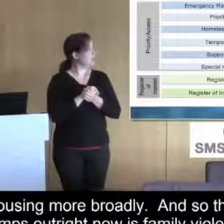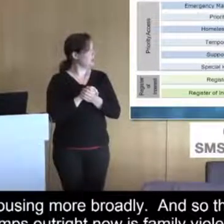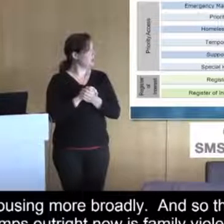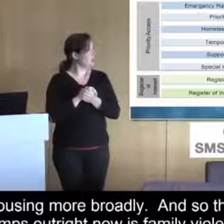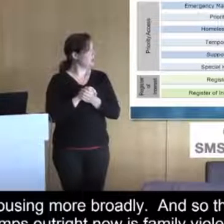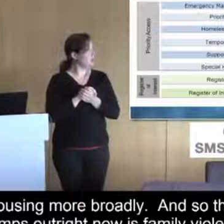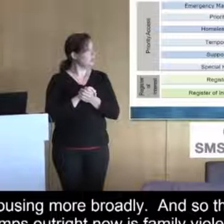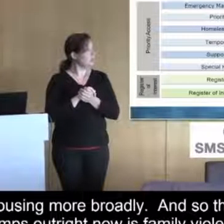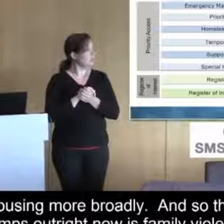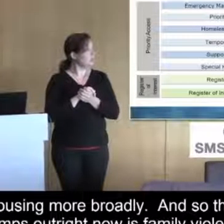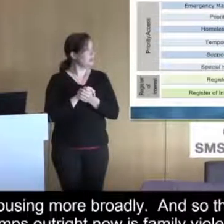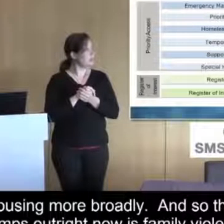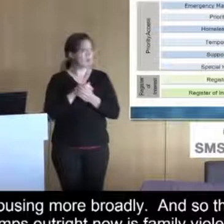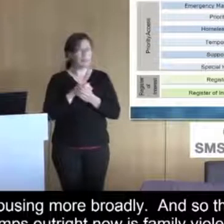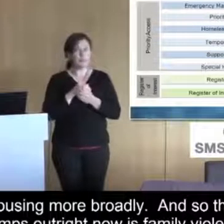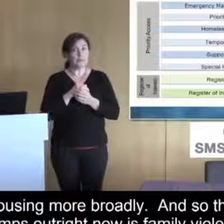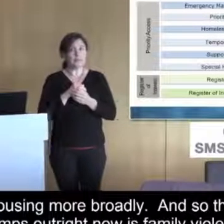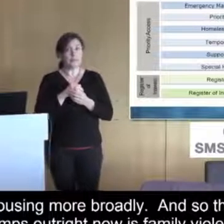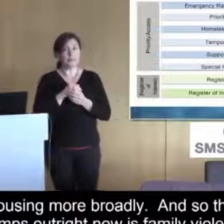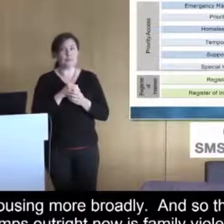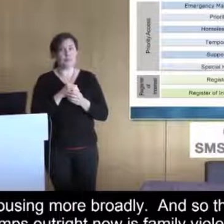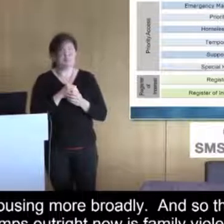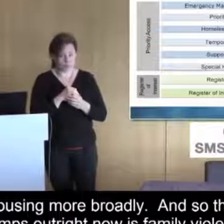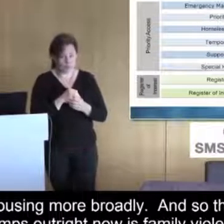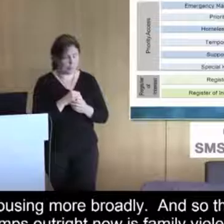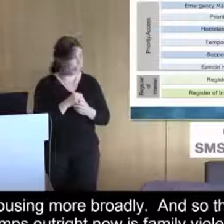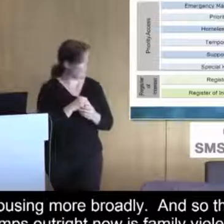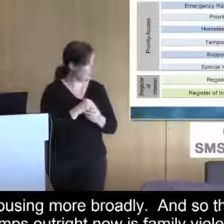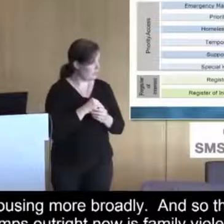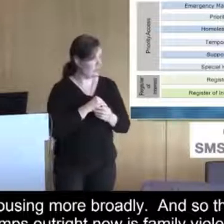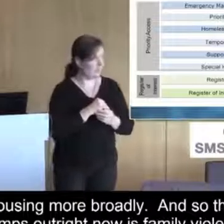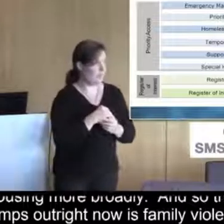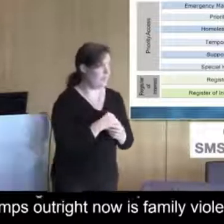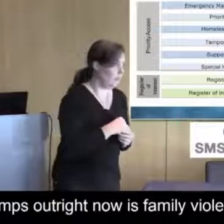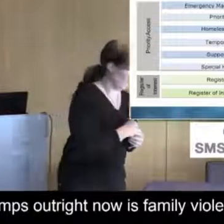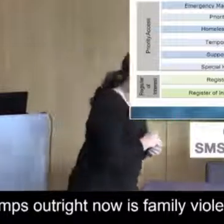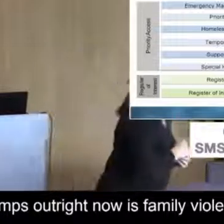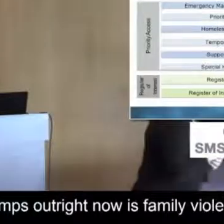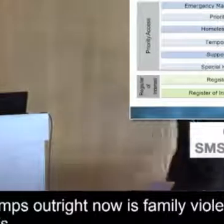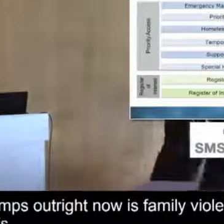family violence. So they've gone from a low priority to a very